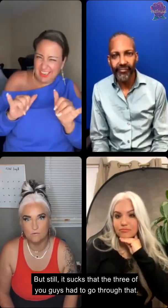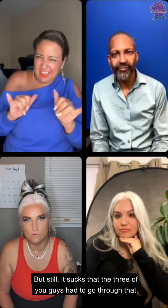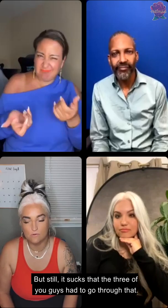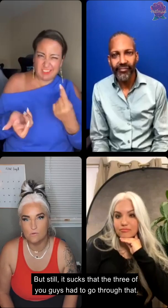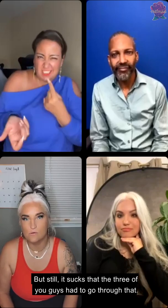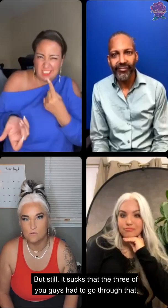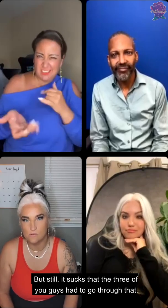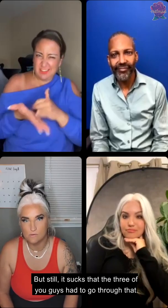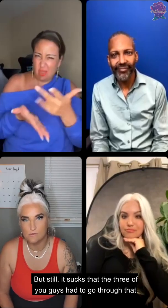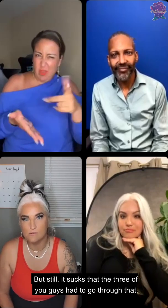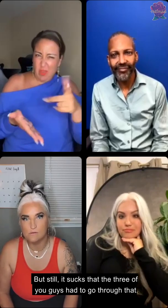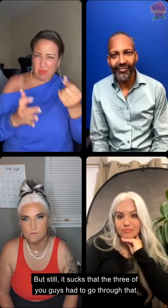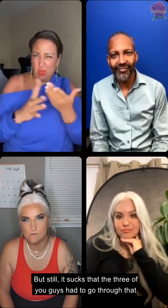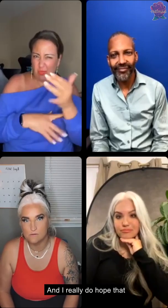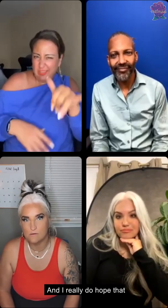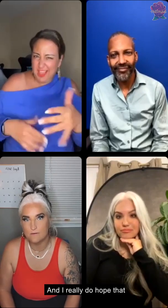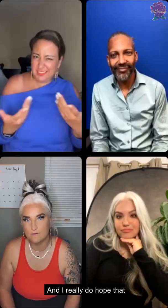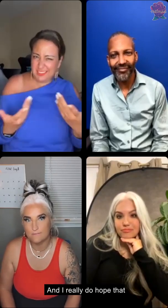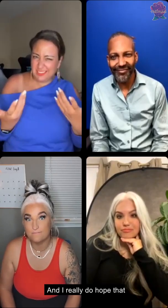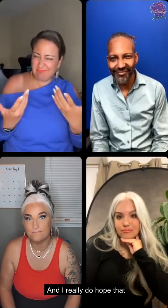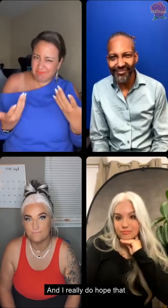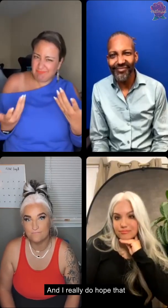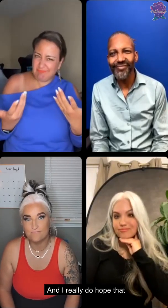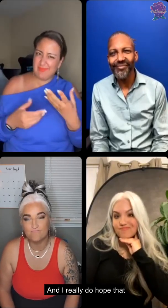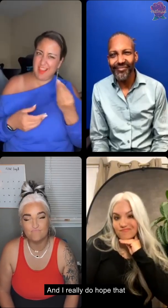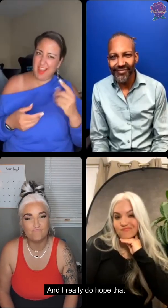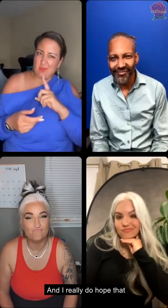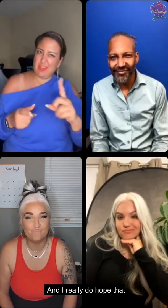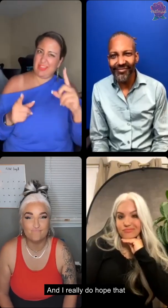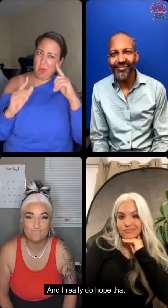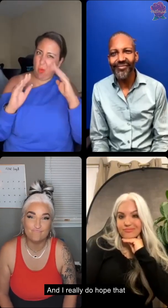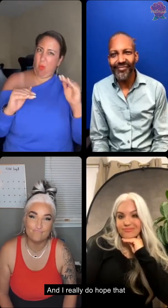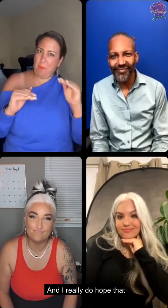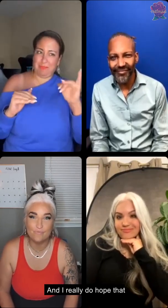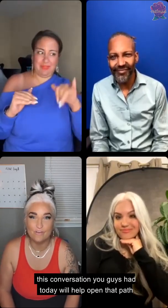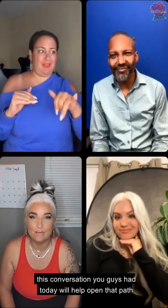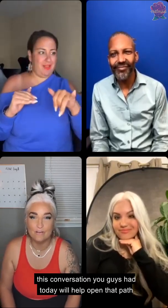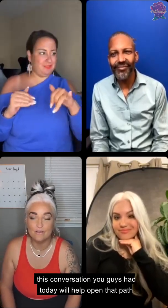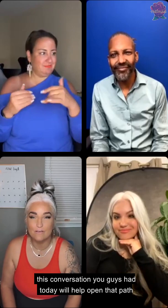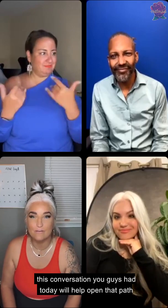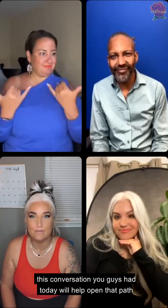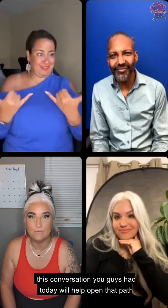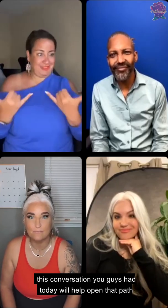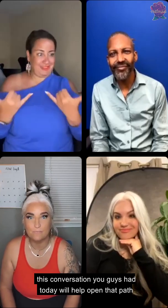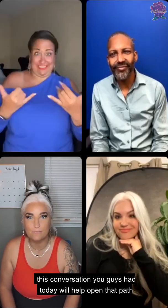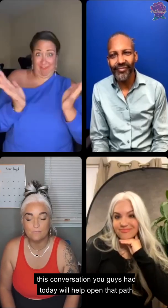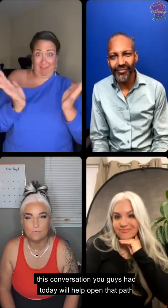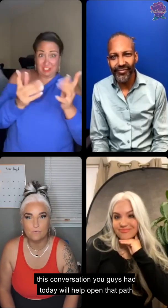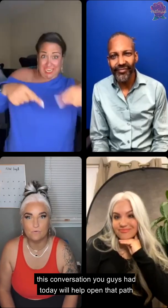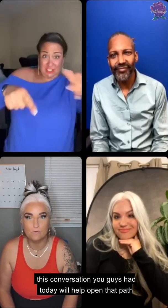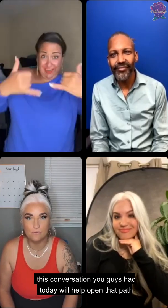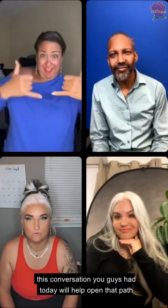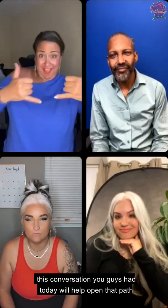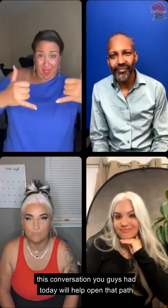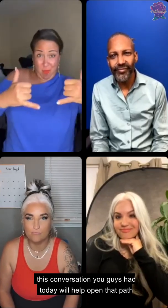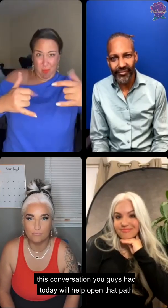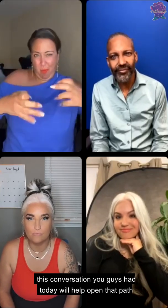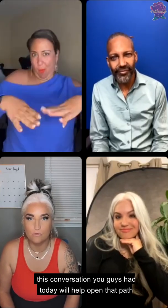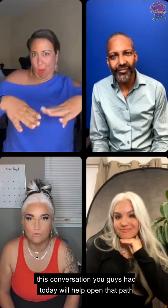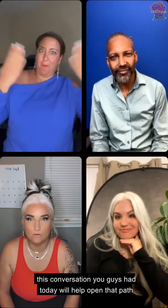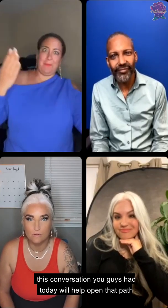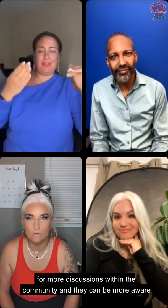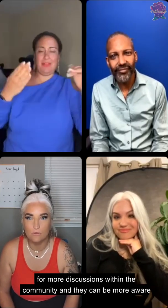it sucks that the three of you guys had to go through that. And I really do hope that this conversation you guys have